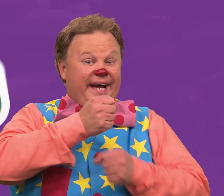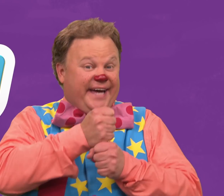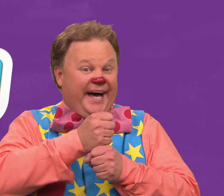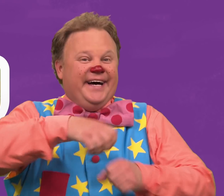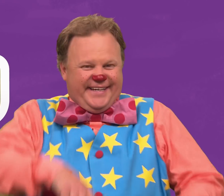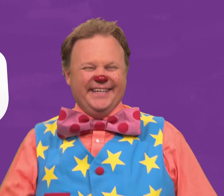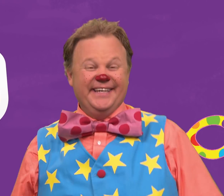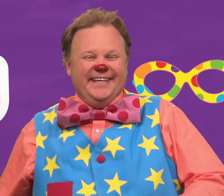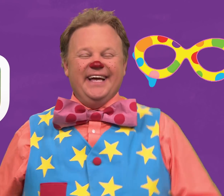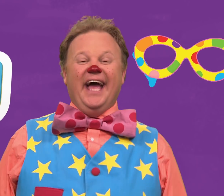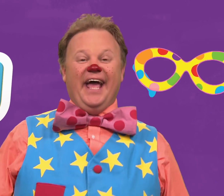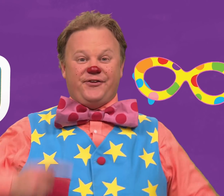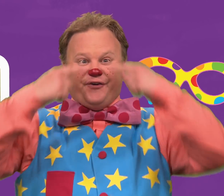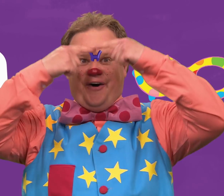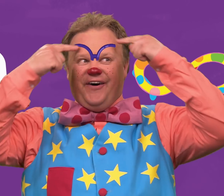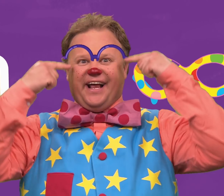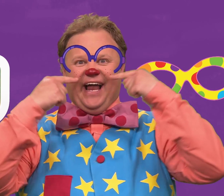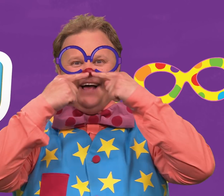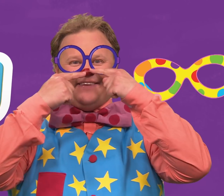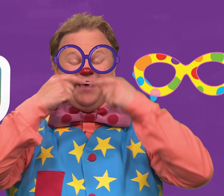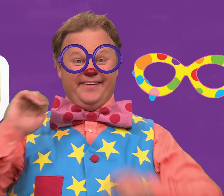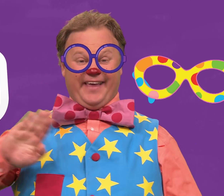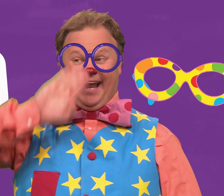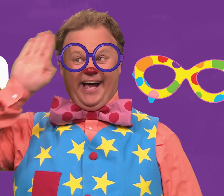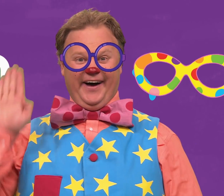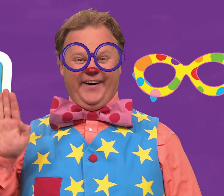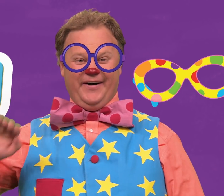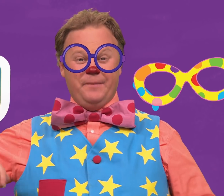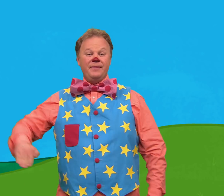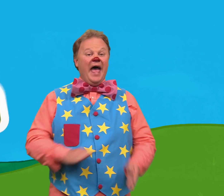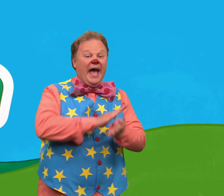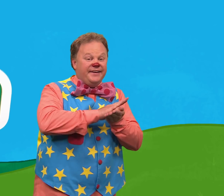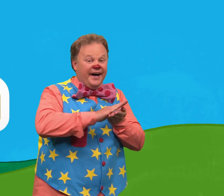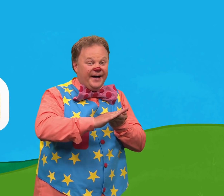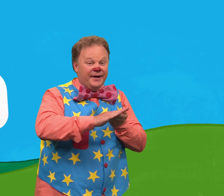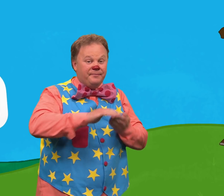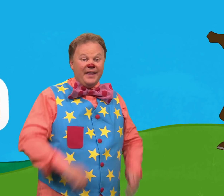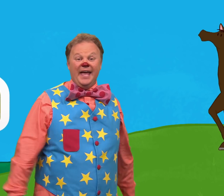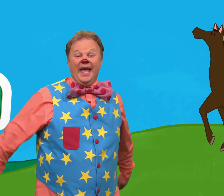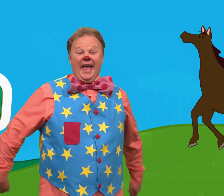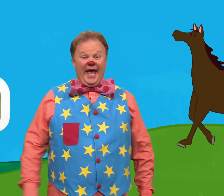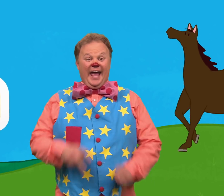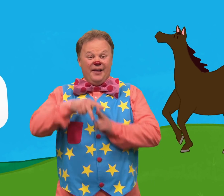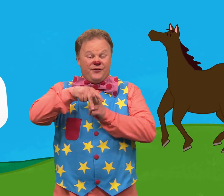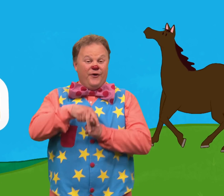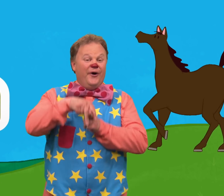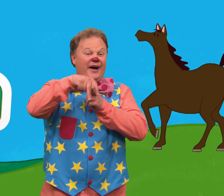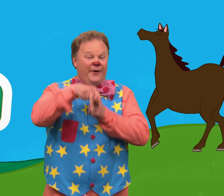G is for glasses. Hello. And H is for a